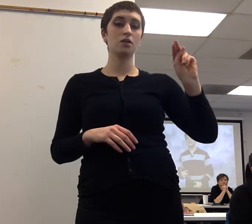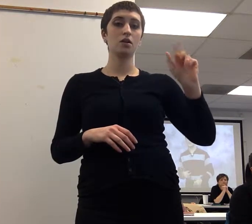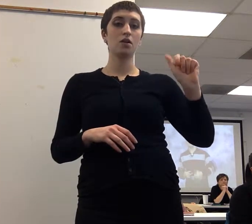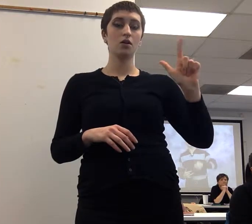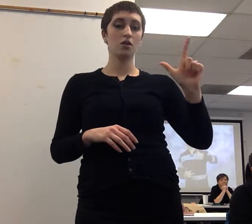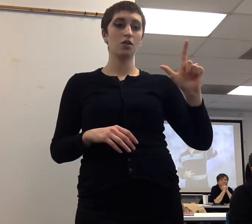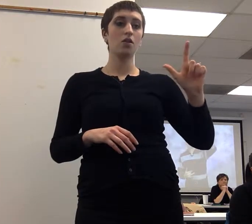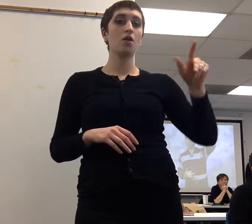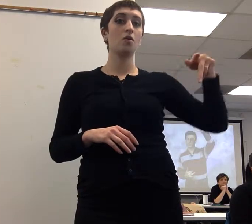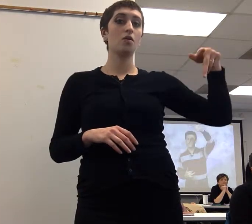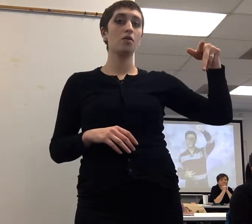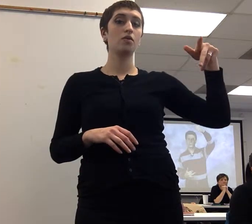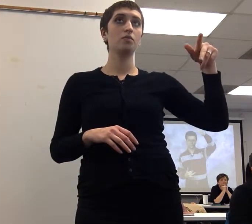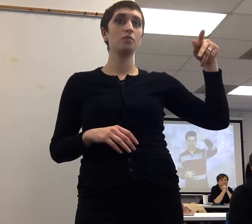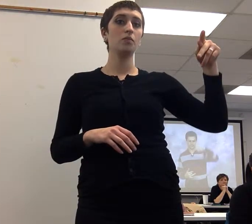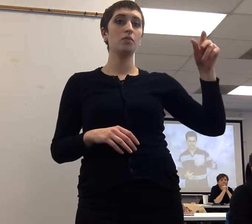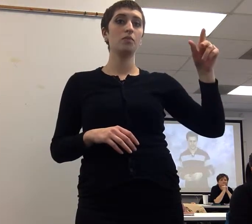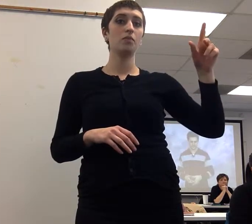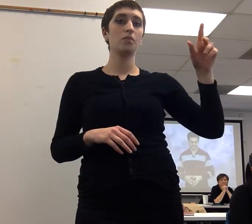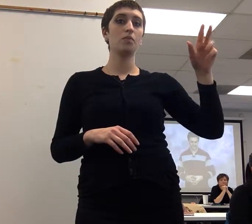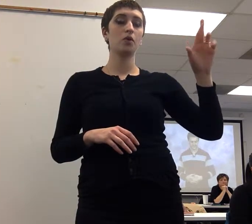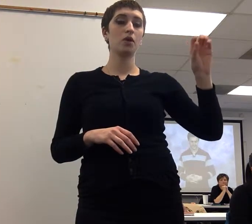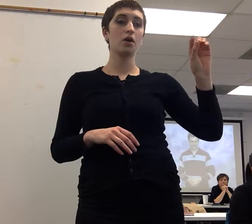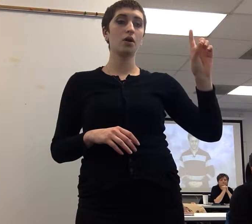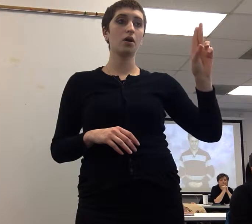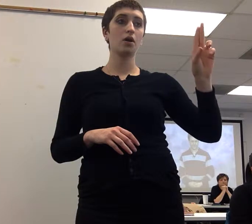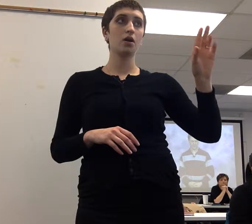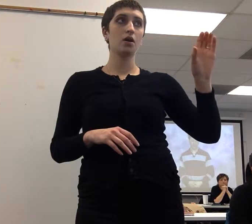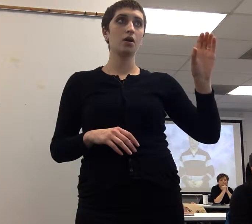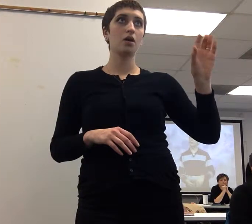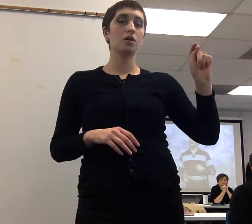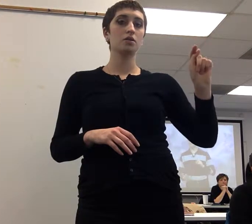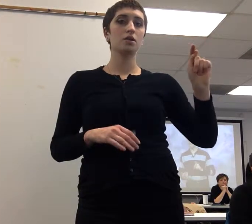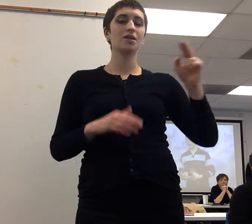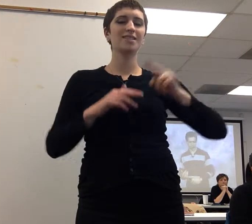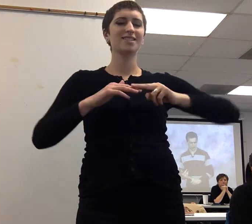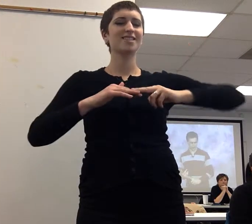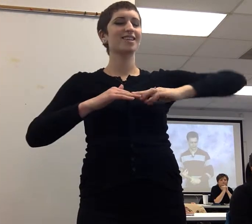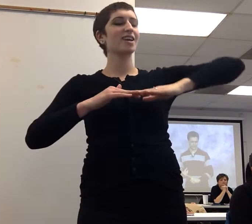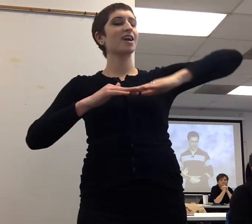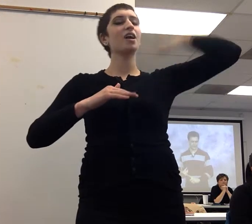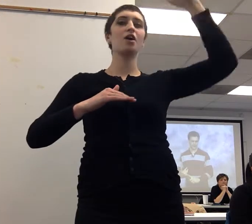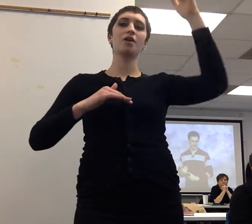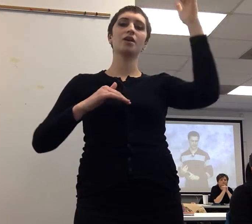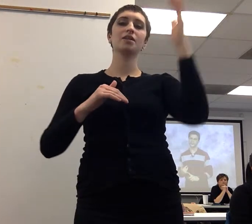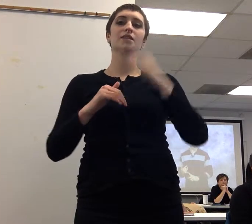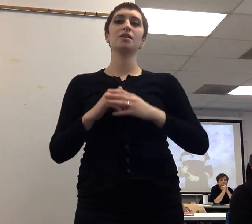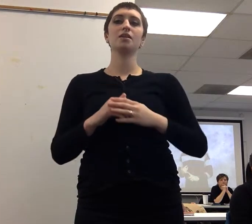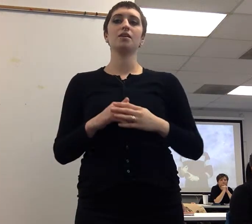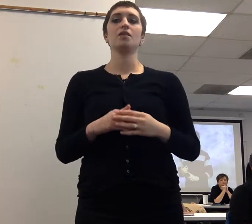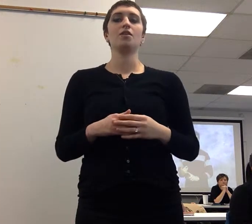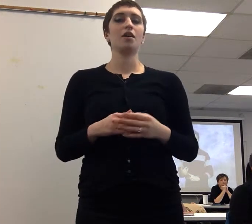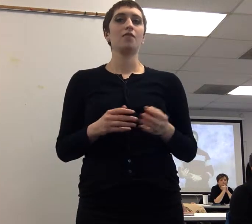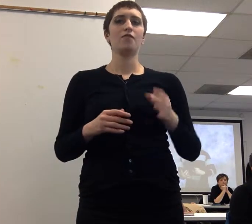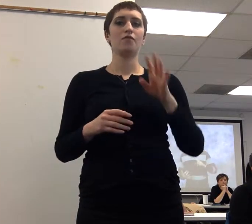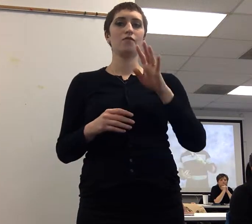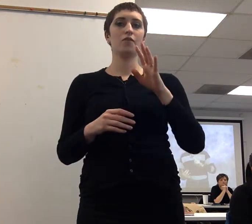it skyrocketed up 44%. There were new power sources developed during this time